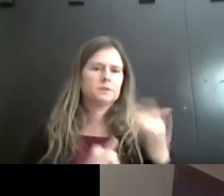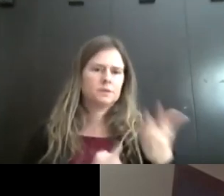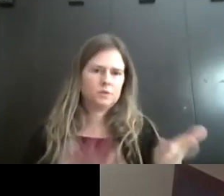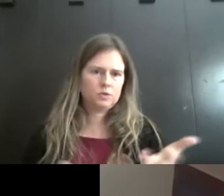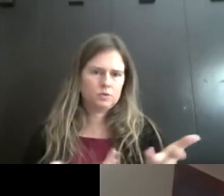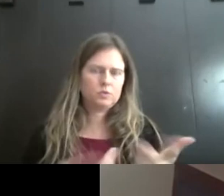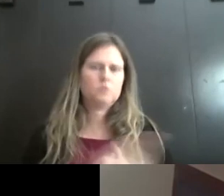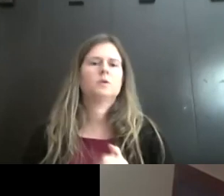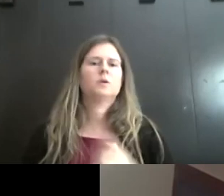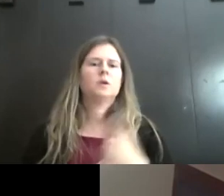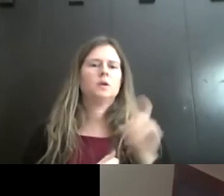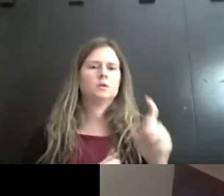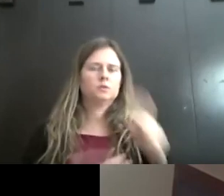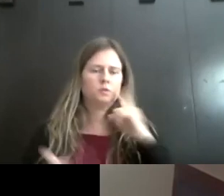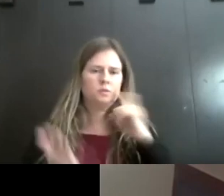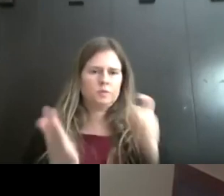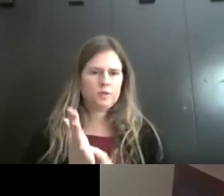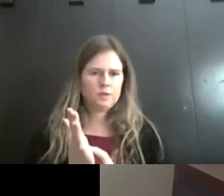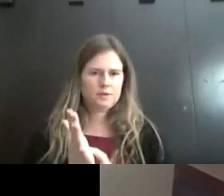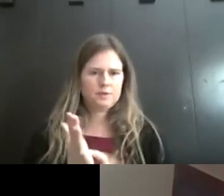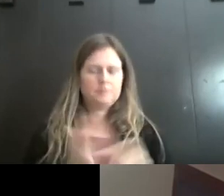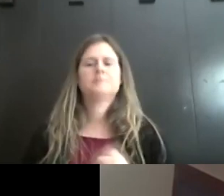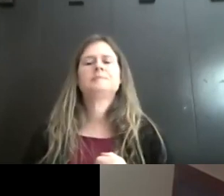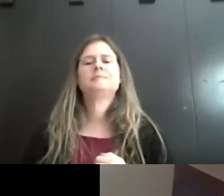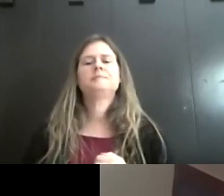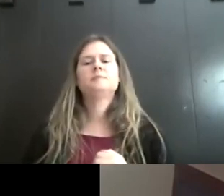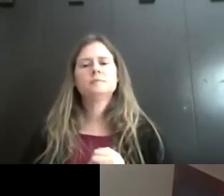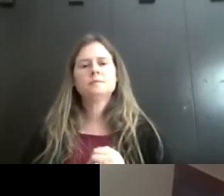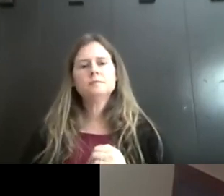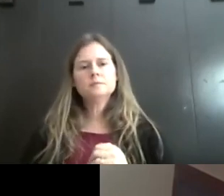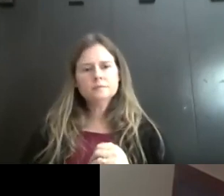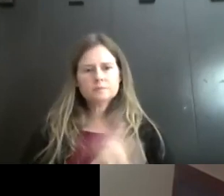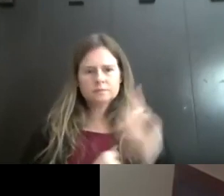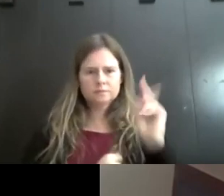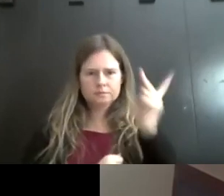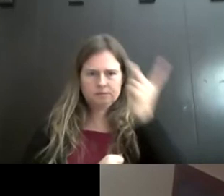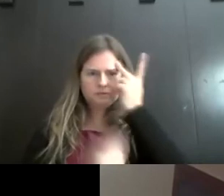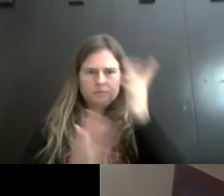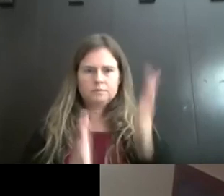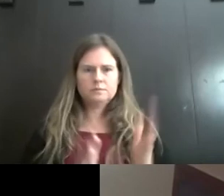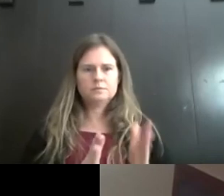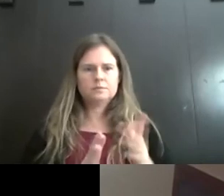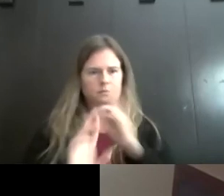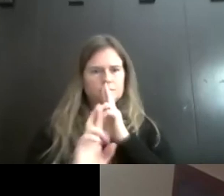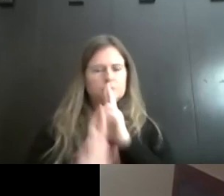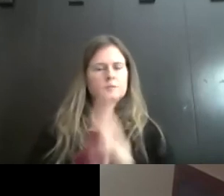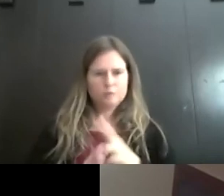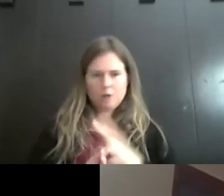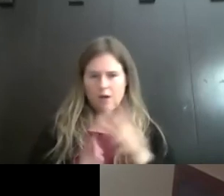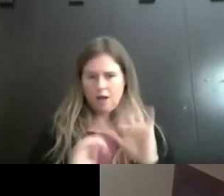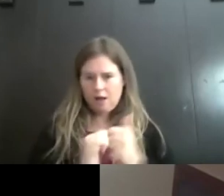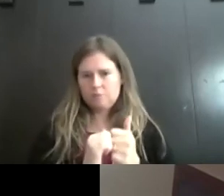they should be fairly recognized. And as we know how politicians work, they respond to pressure.